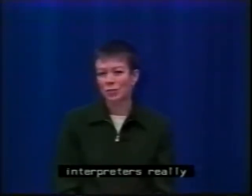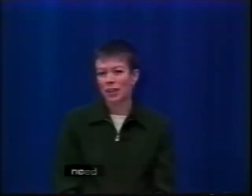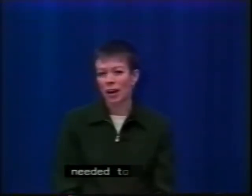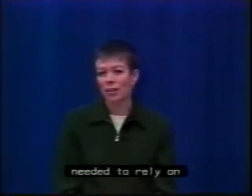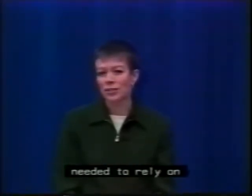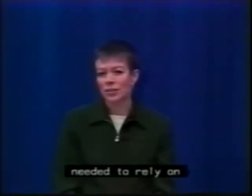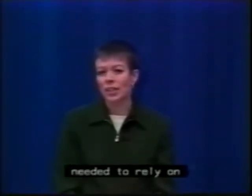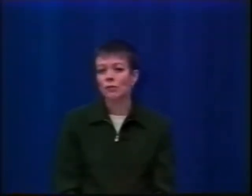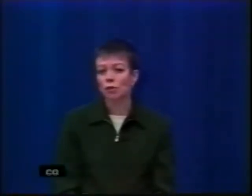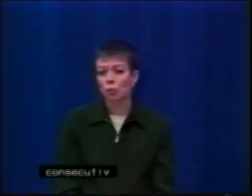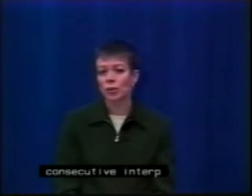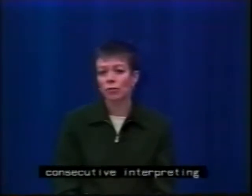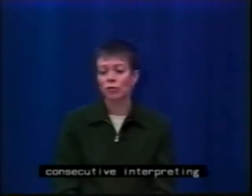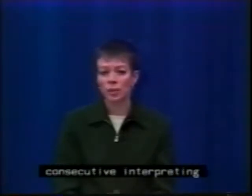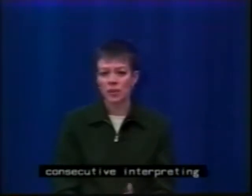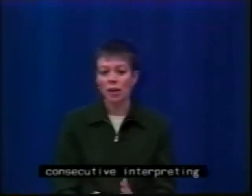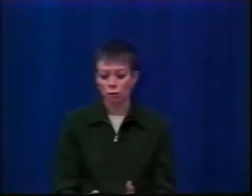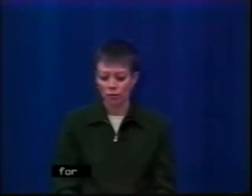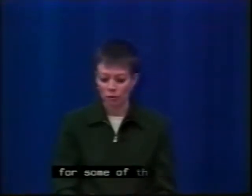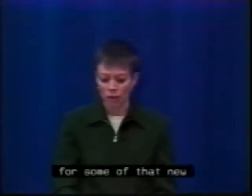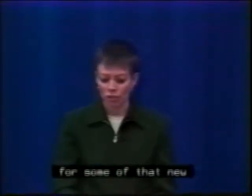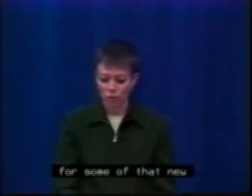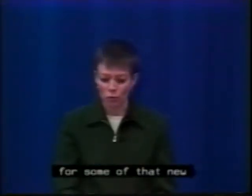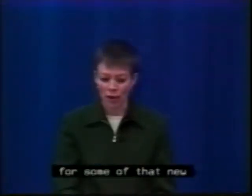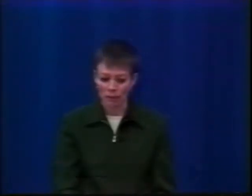to rely on consecutive interpreting for some of that new information as well.